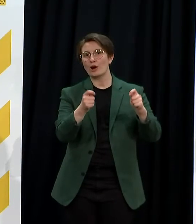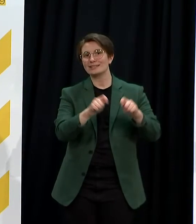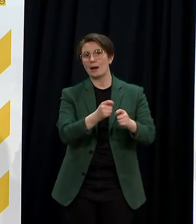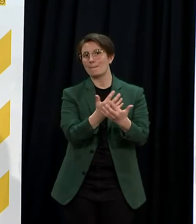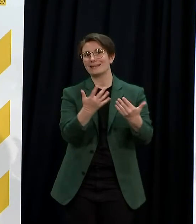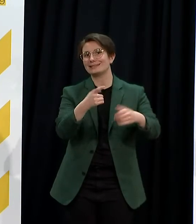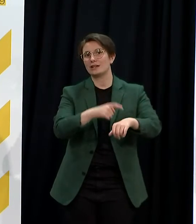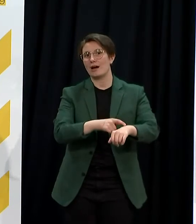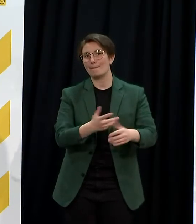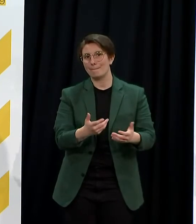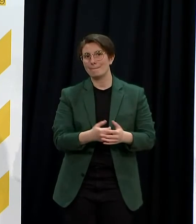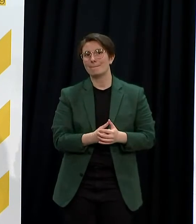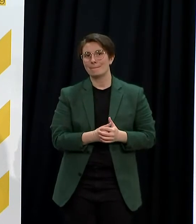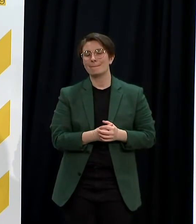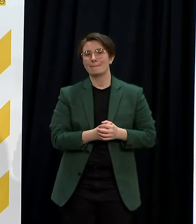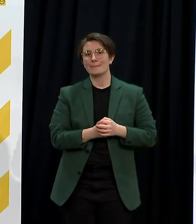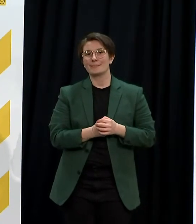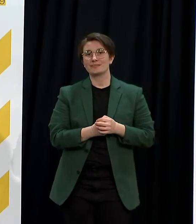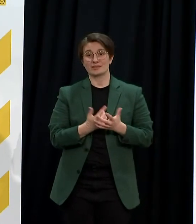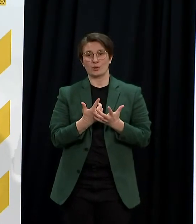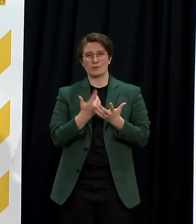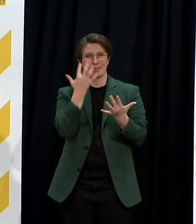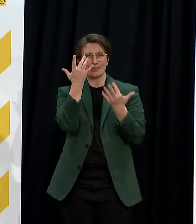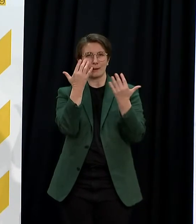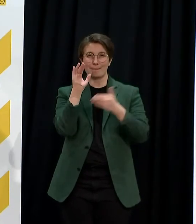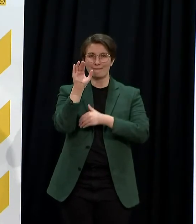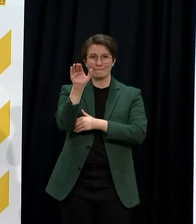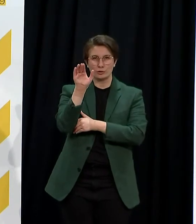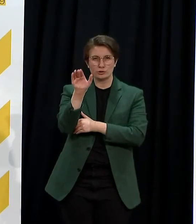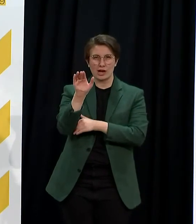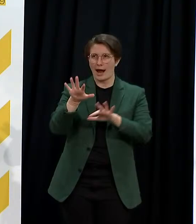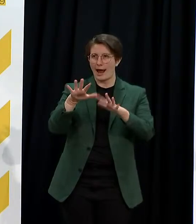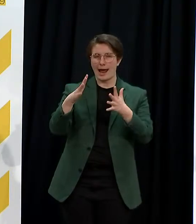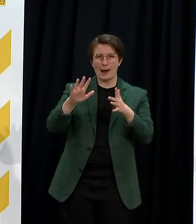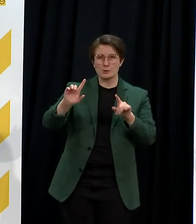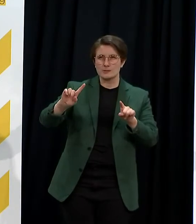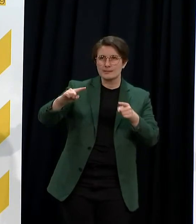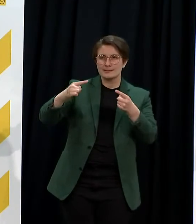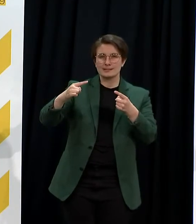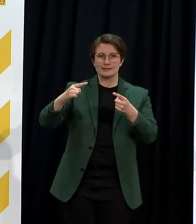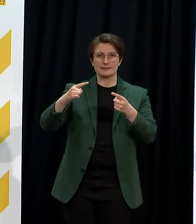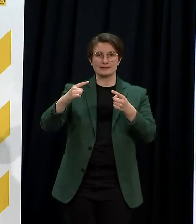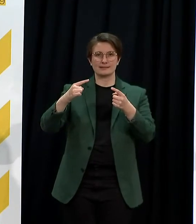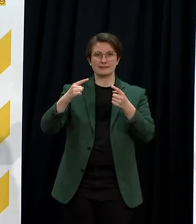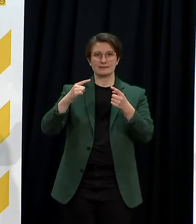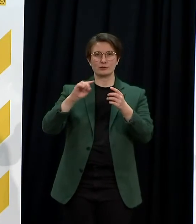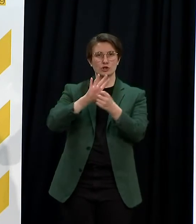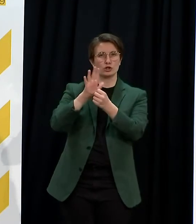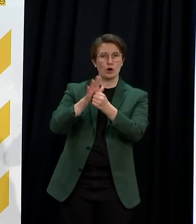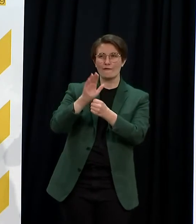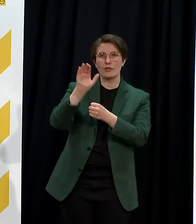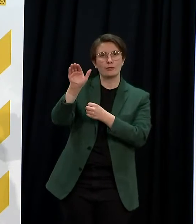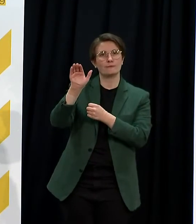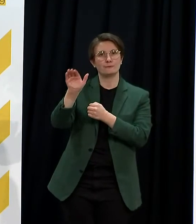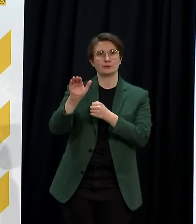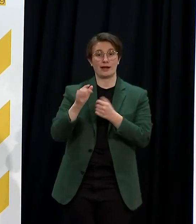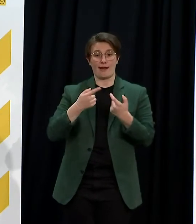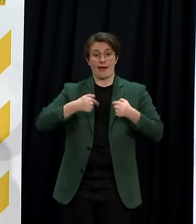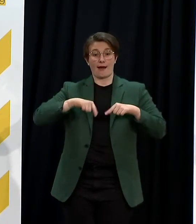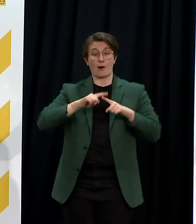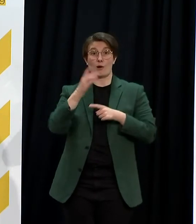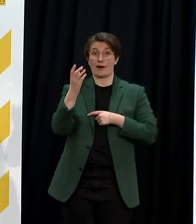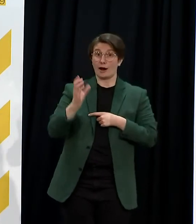of our COVID battle plan is and what that looks like for New Zealand. We've always been very good as a country and as a team